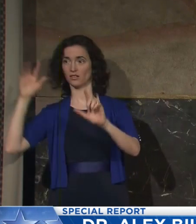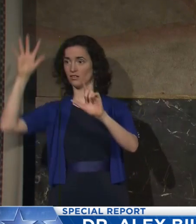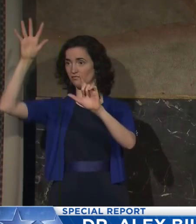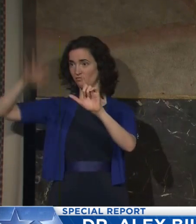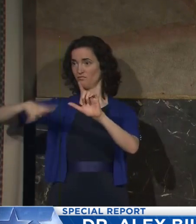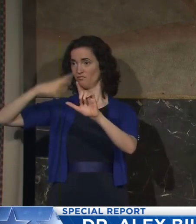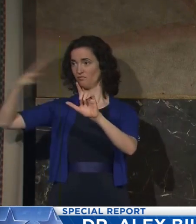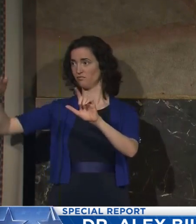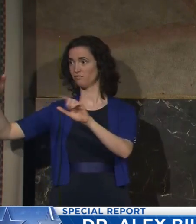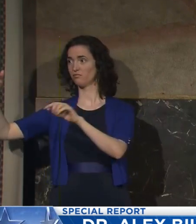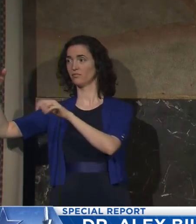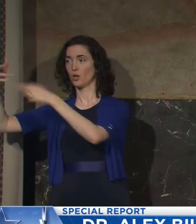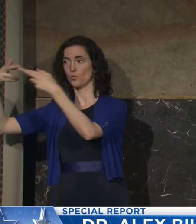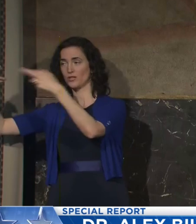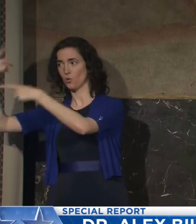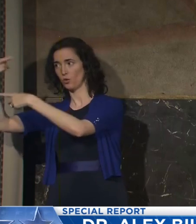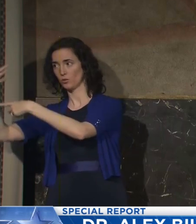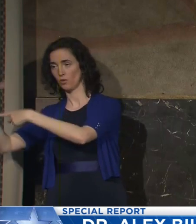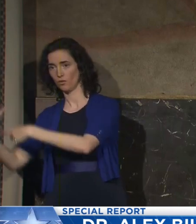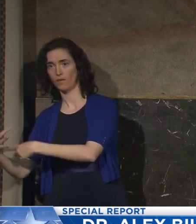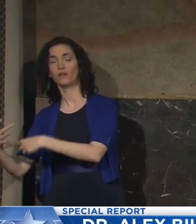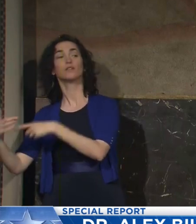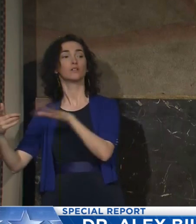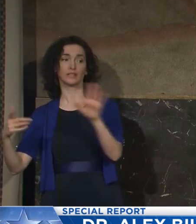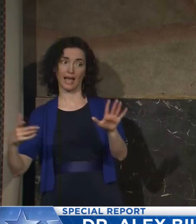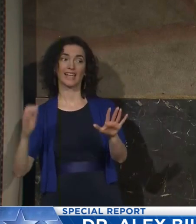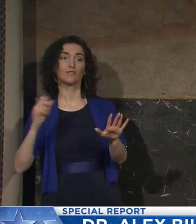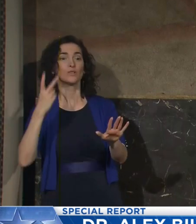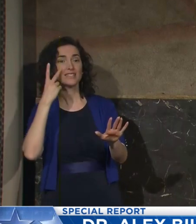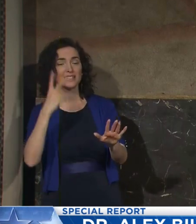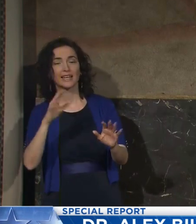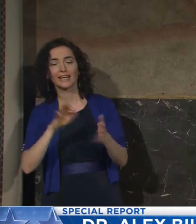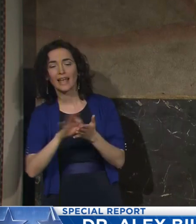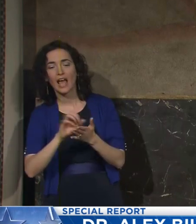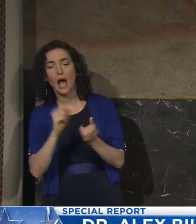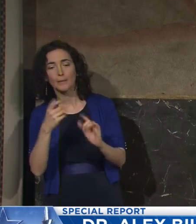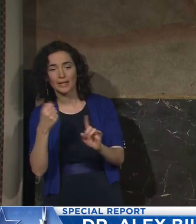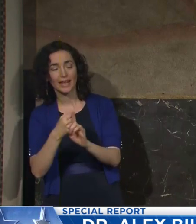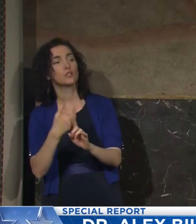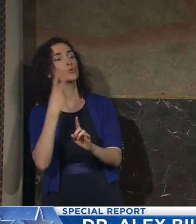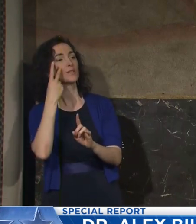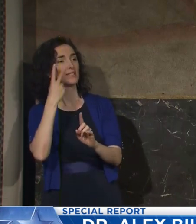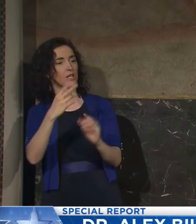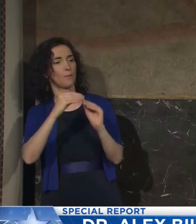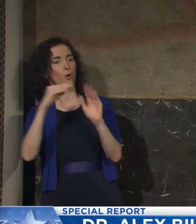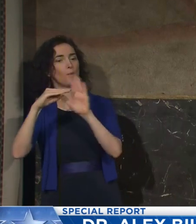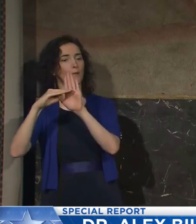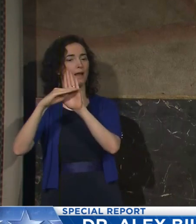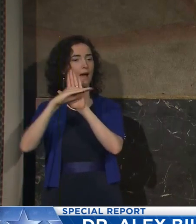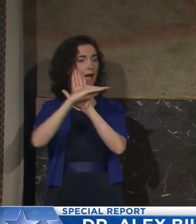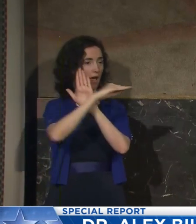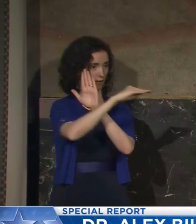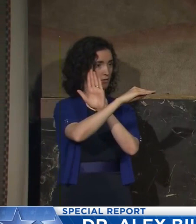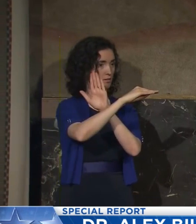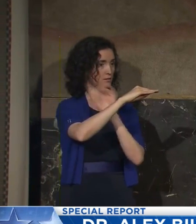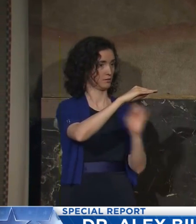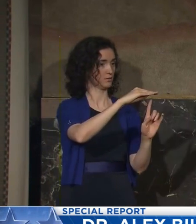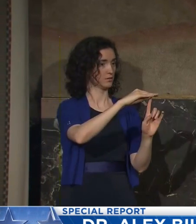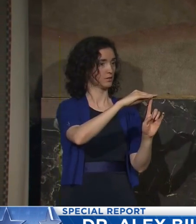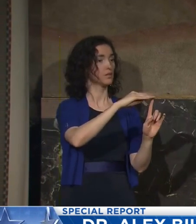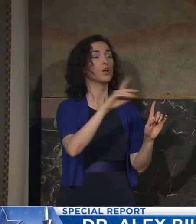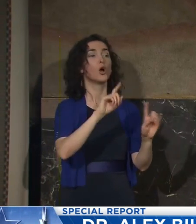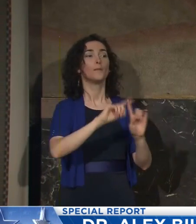table, is that certainly if you look at cases, you see that there's more plateaus listed. I think that